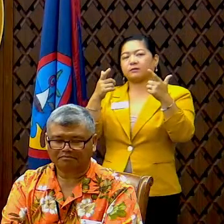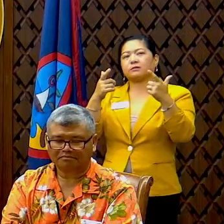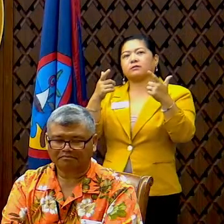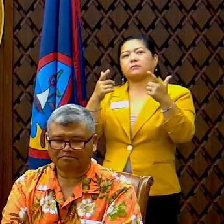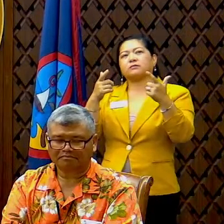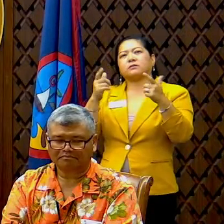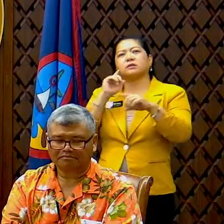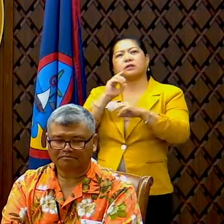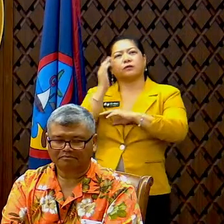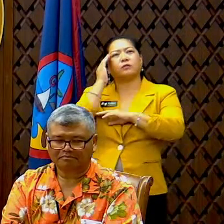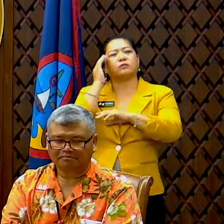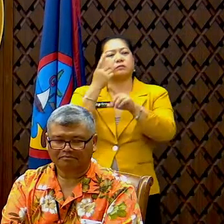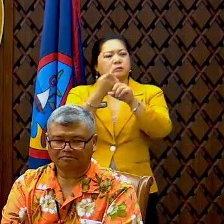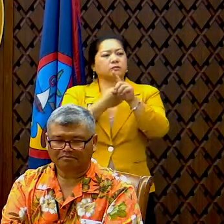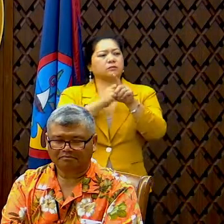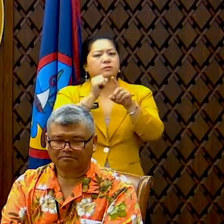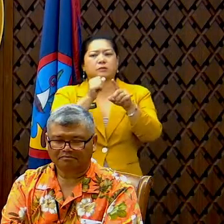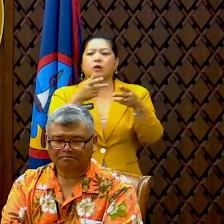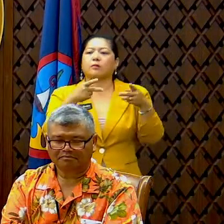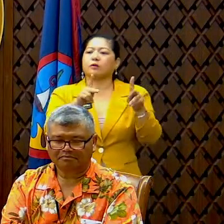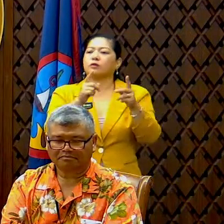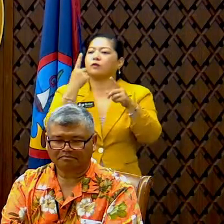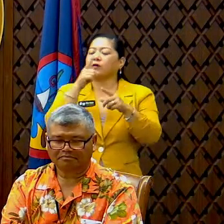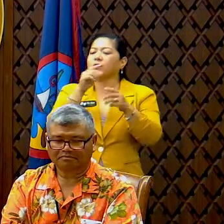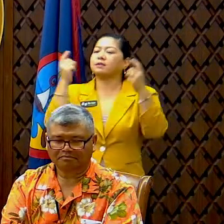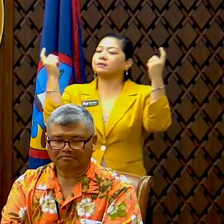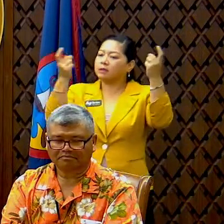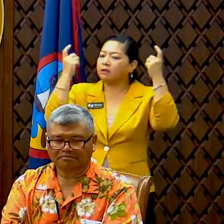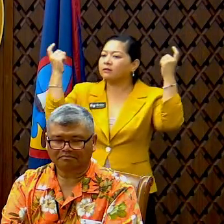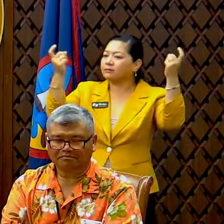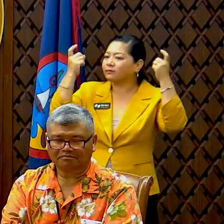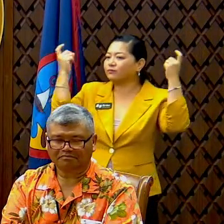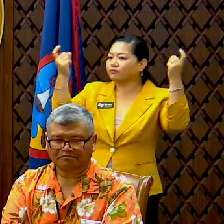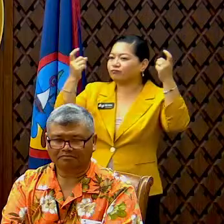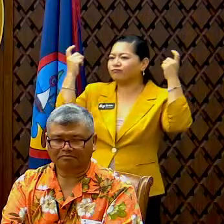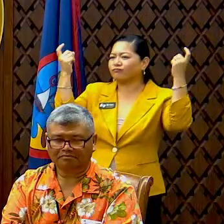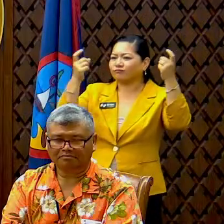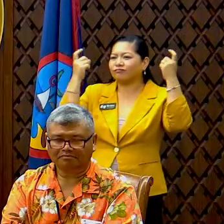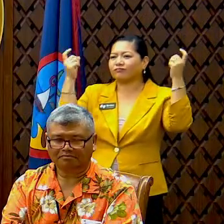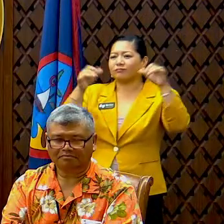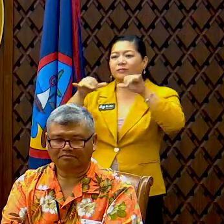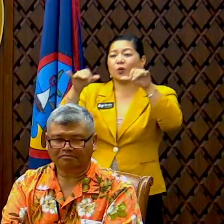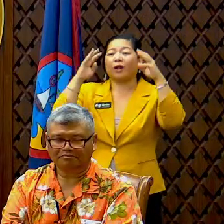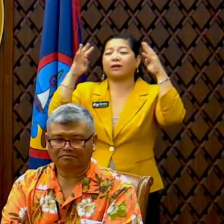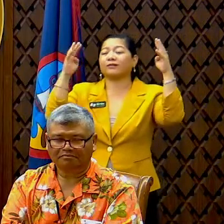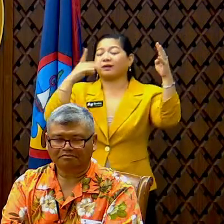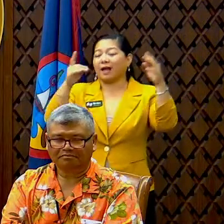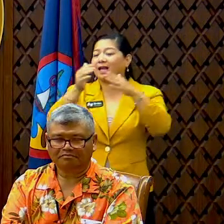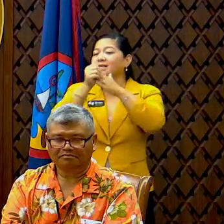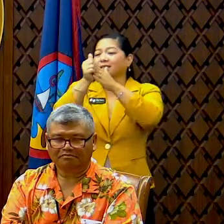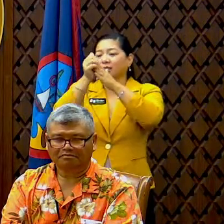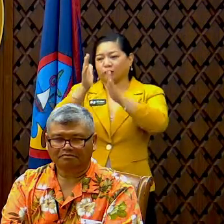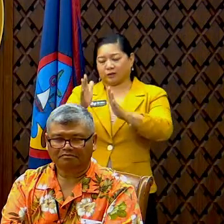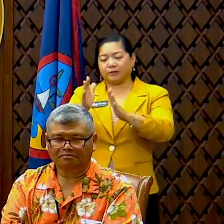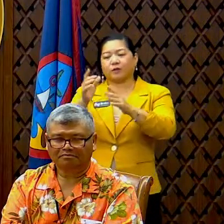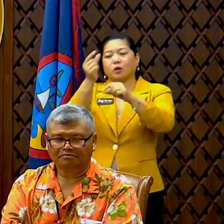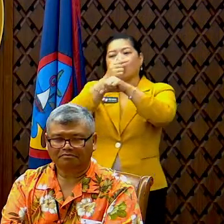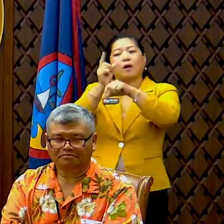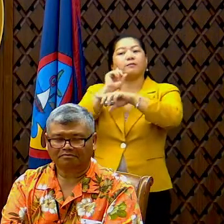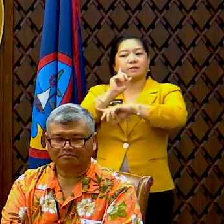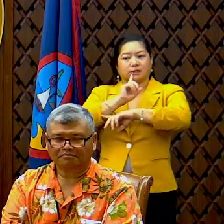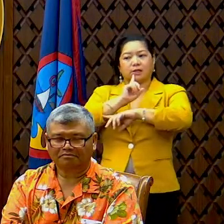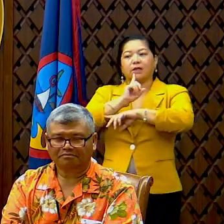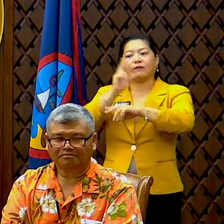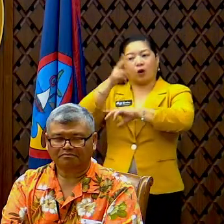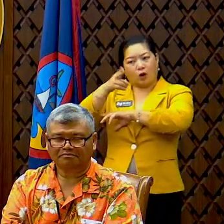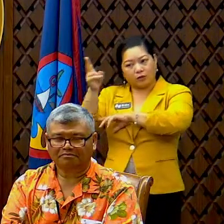Whereas Deaf Awareness Month is an opportunity to celebrate the resilience, creativity, and leadership of Guam's deaf,